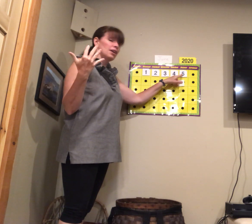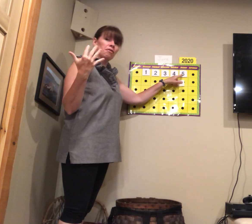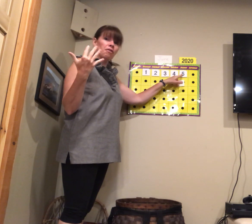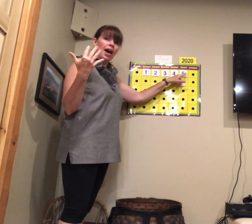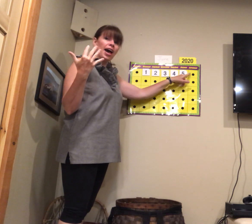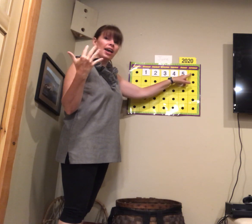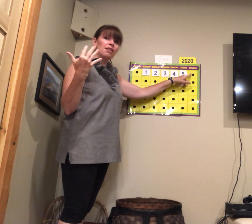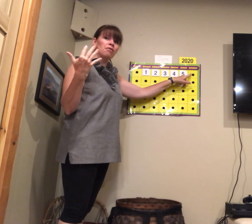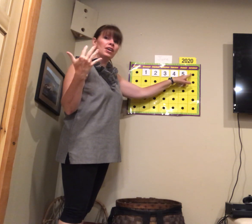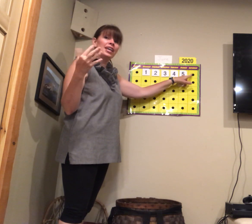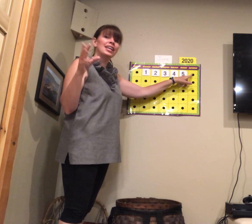1, 2, 3, 4, 5.